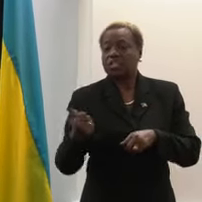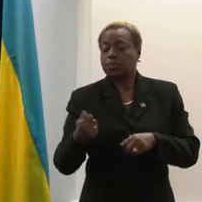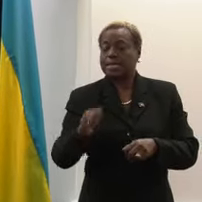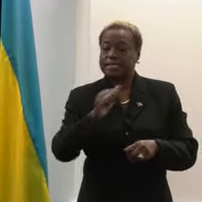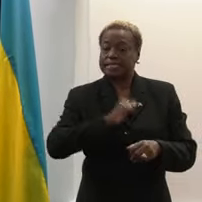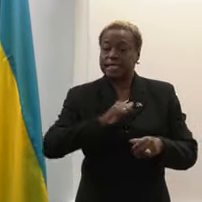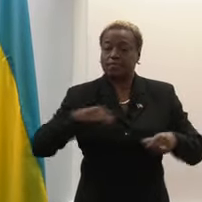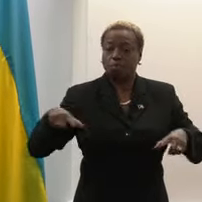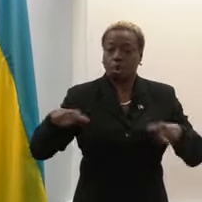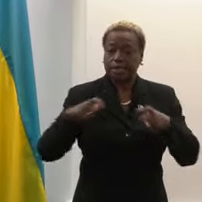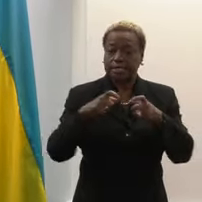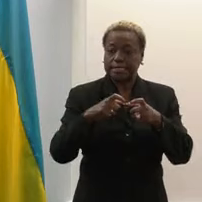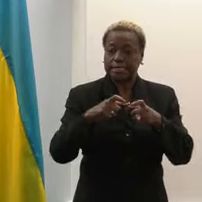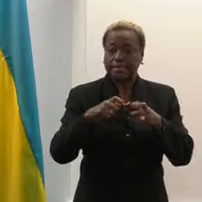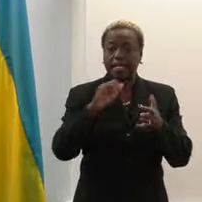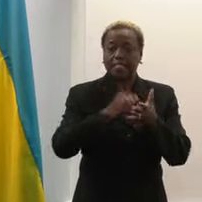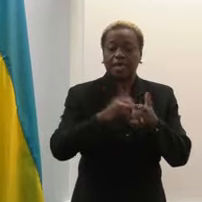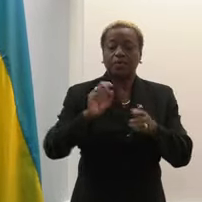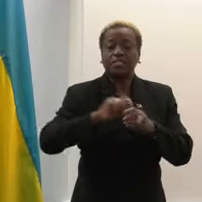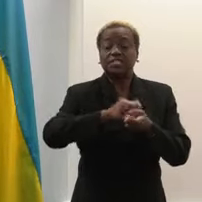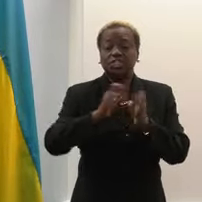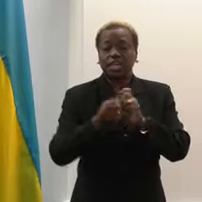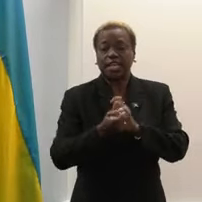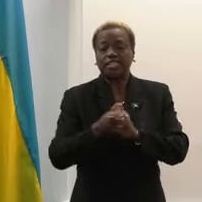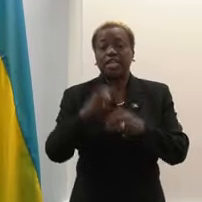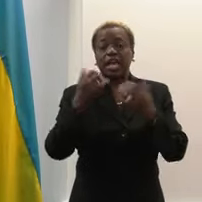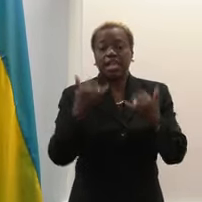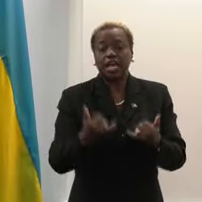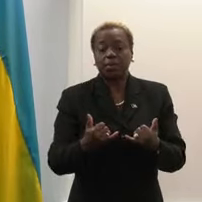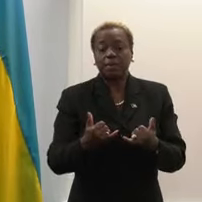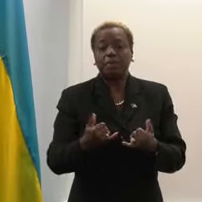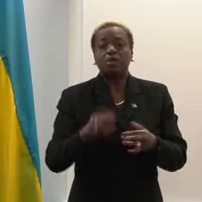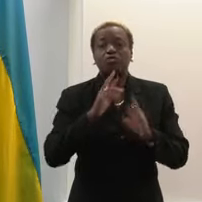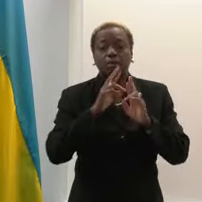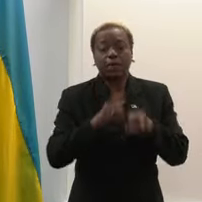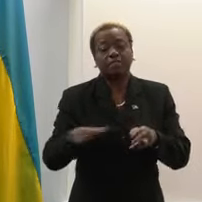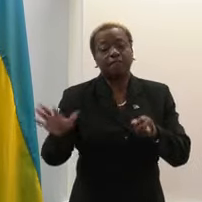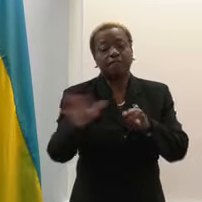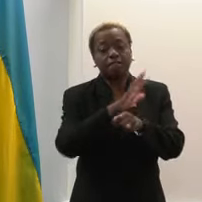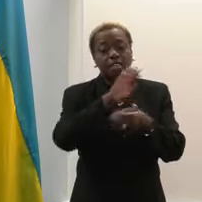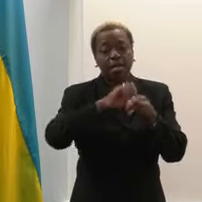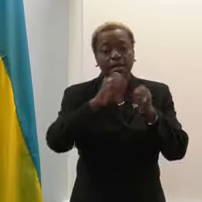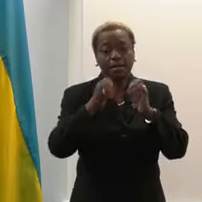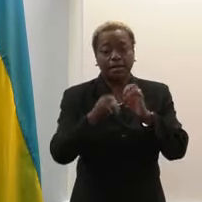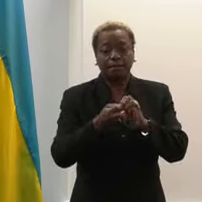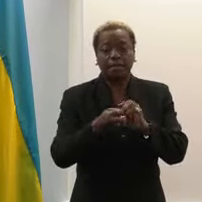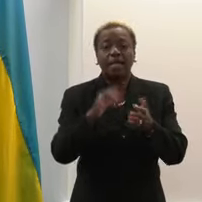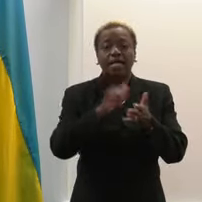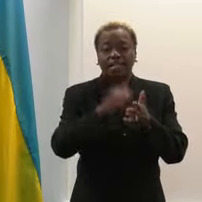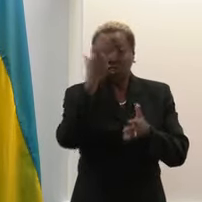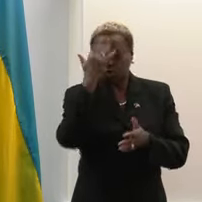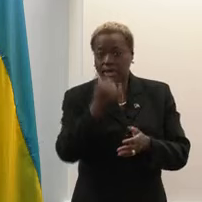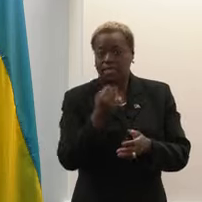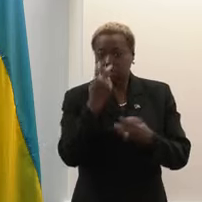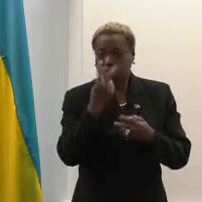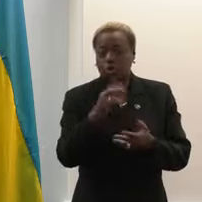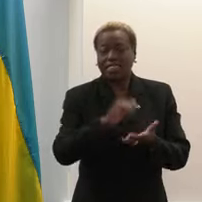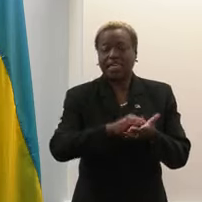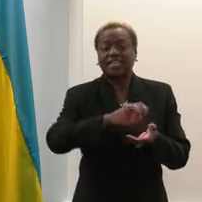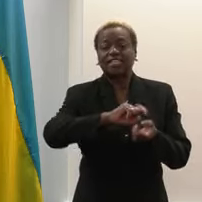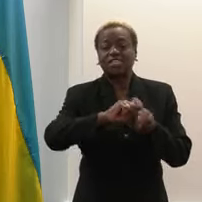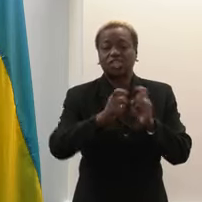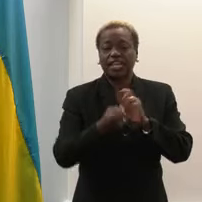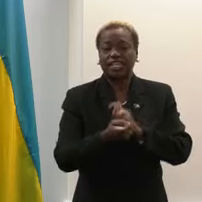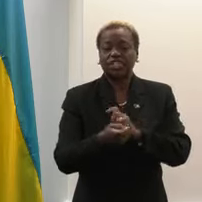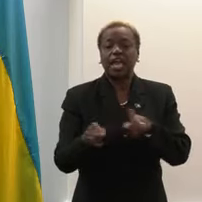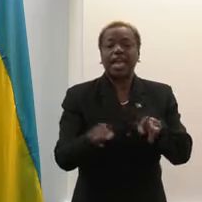self-quarantine. So that was the change. So now we will be reporting the full number. That is why you saw that change.